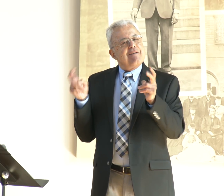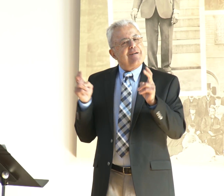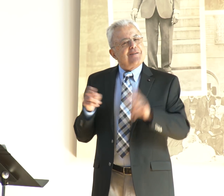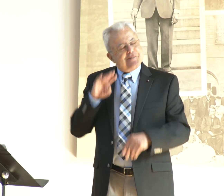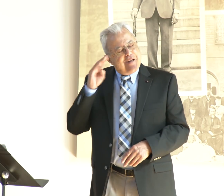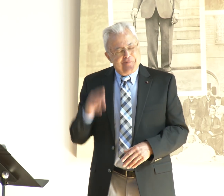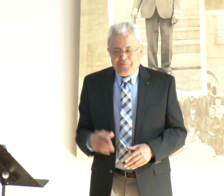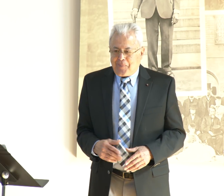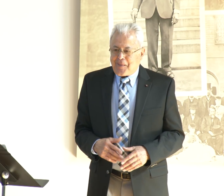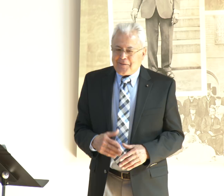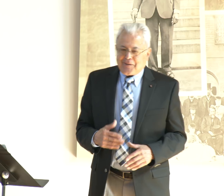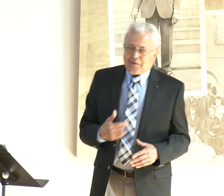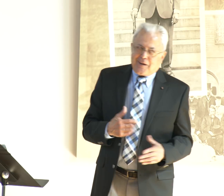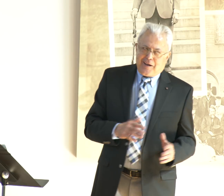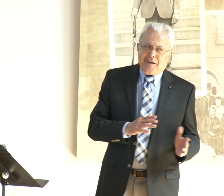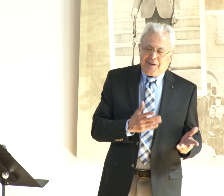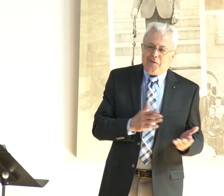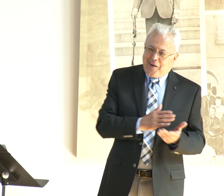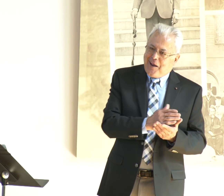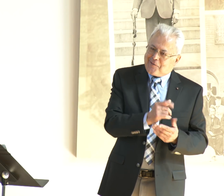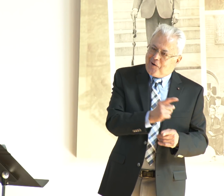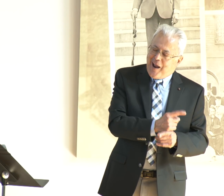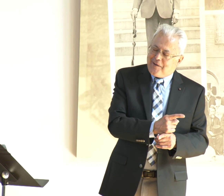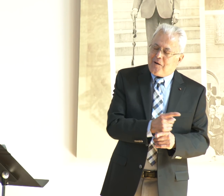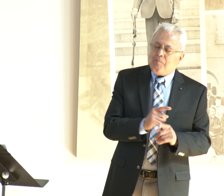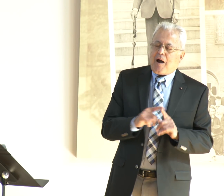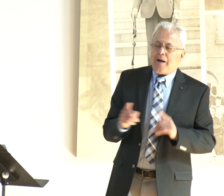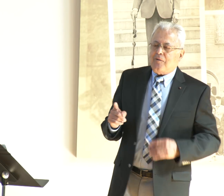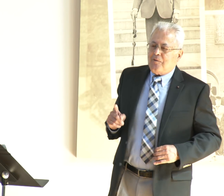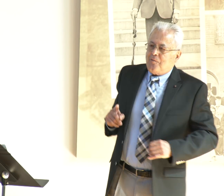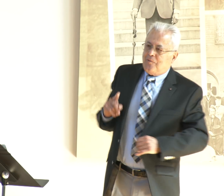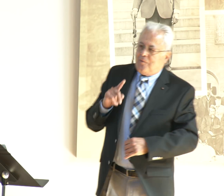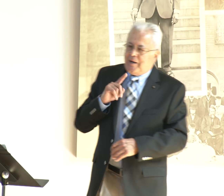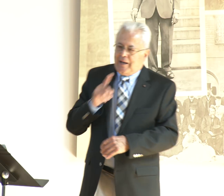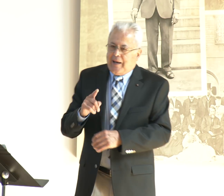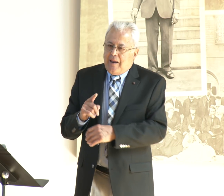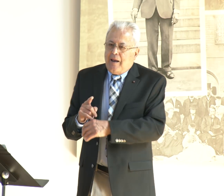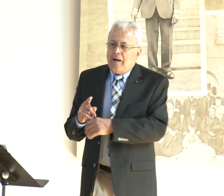the child of Bernard, or his son of sorts. And she's right in a way.